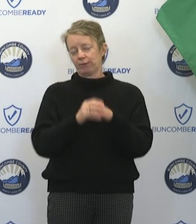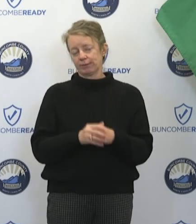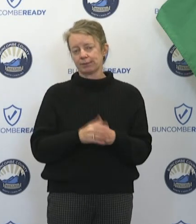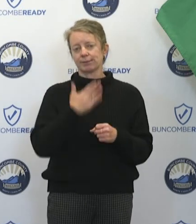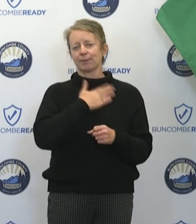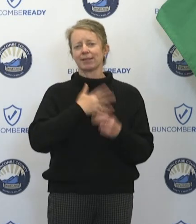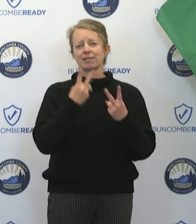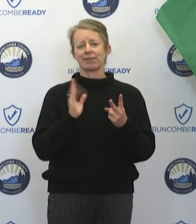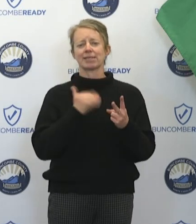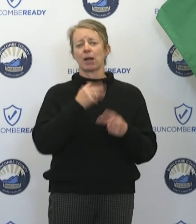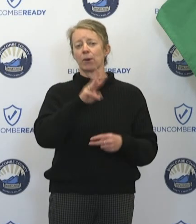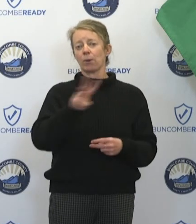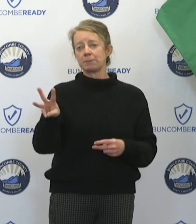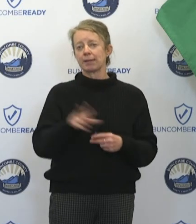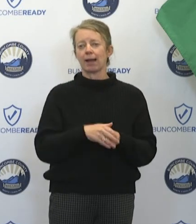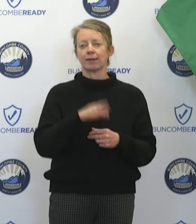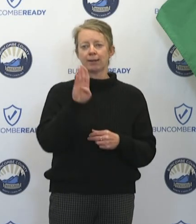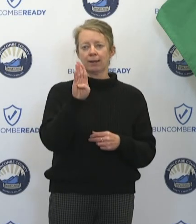visit our website at